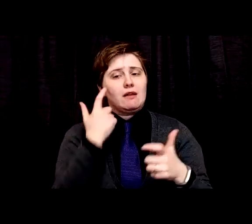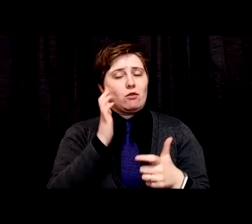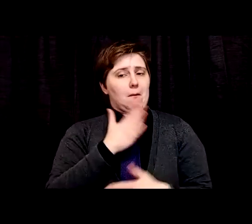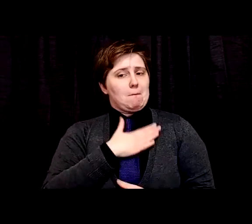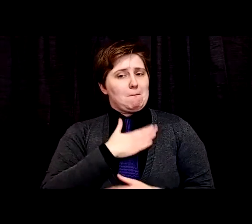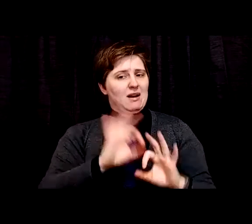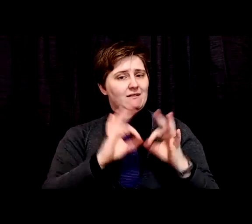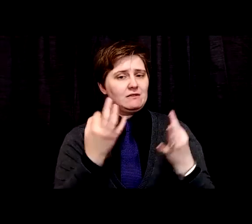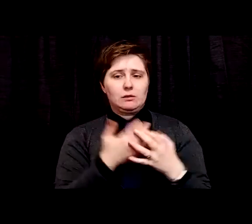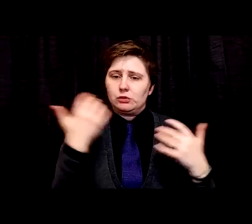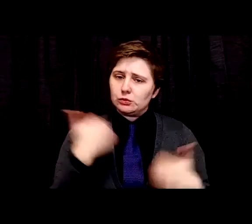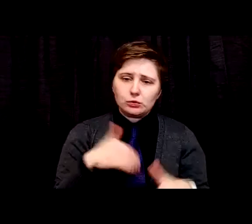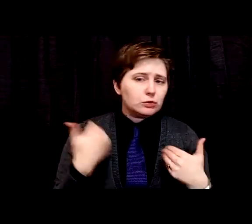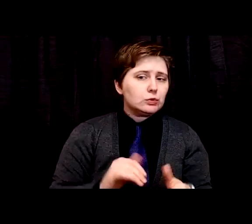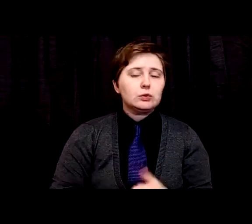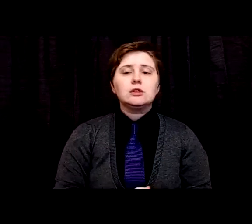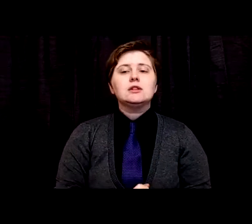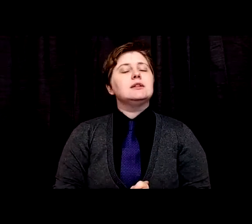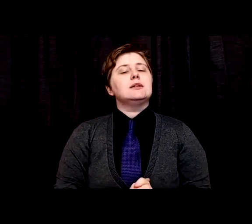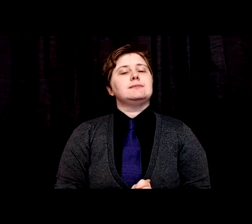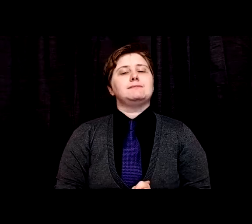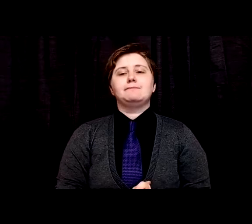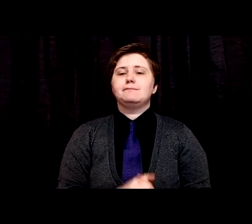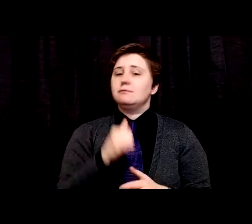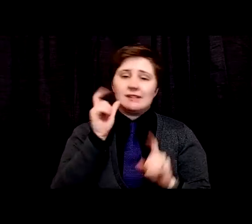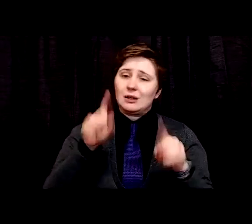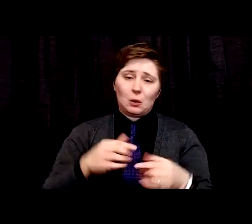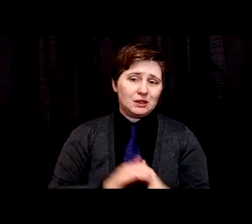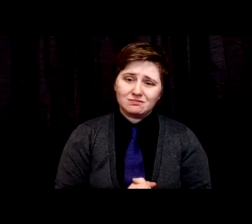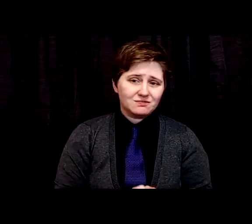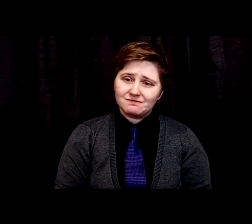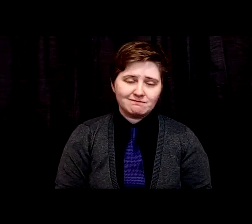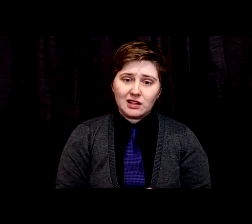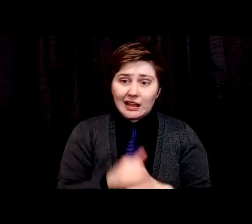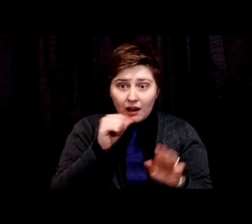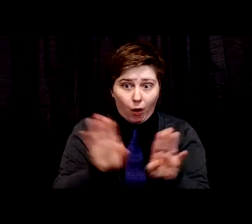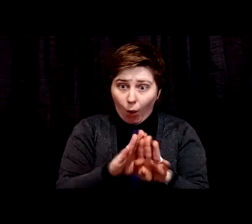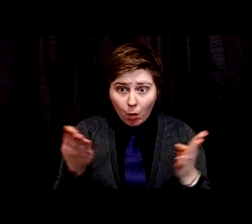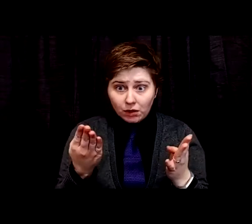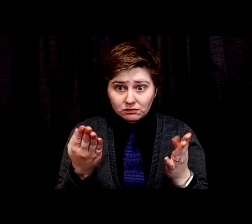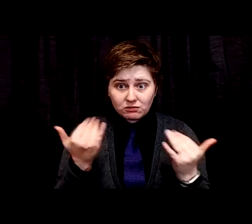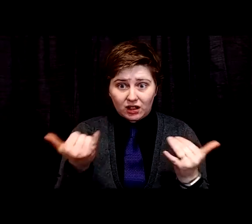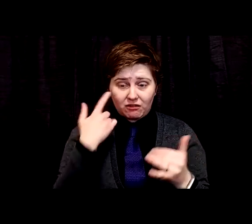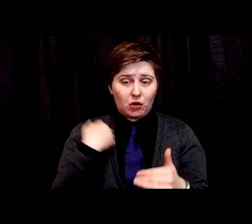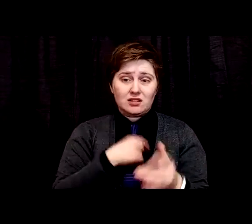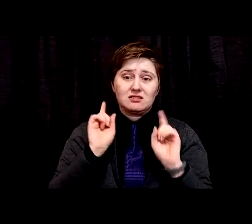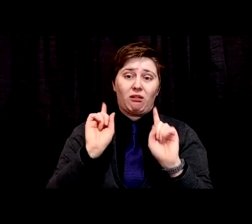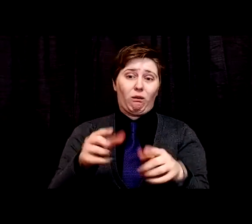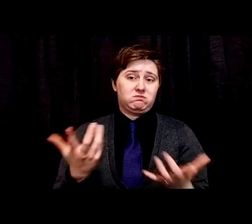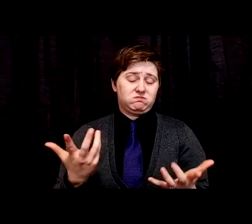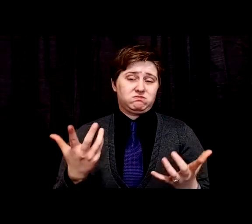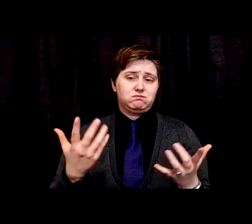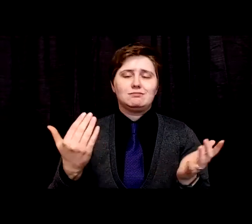immediate family is church, and we're not going. It's not even open for us to be able to go. But